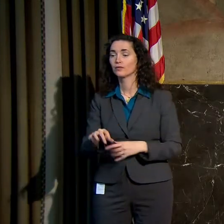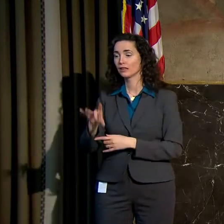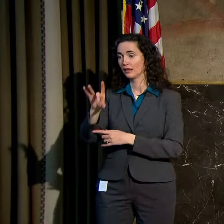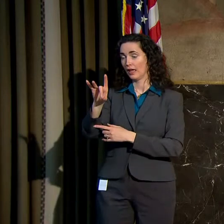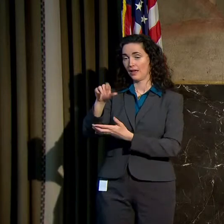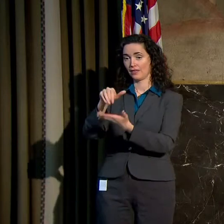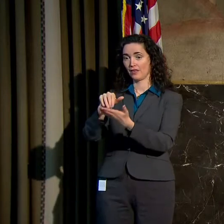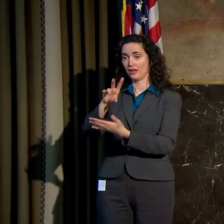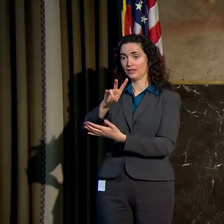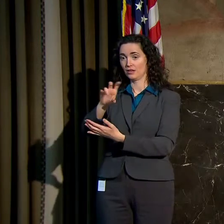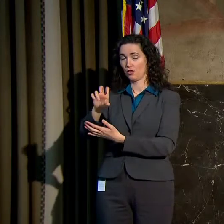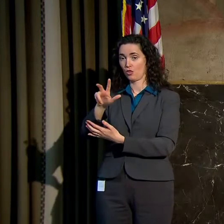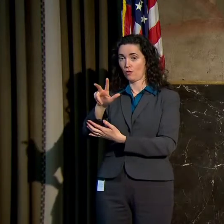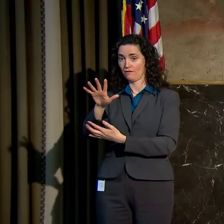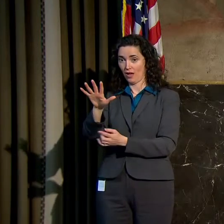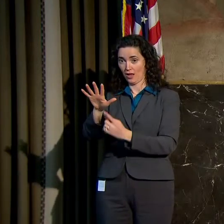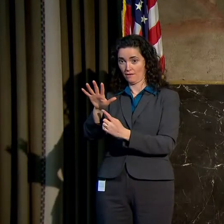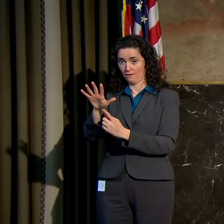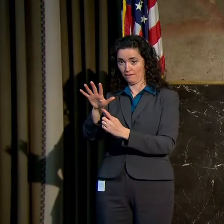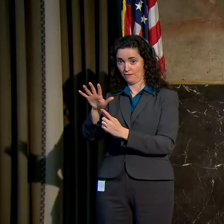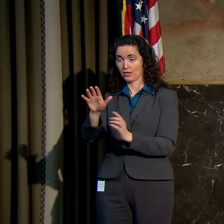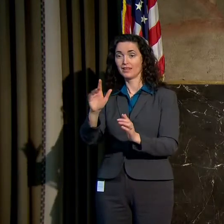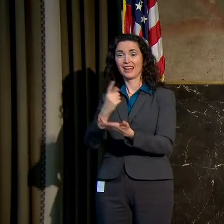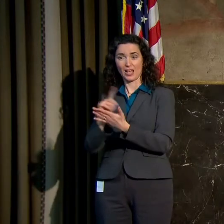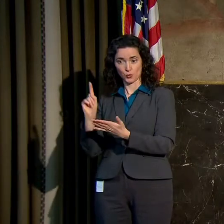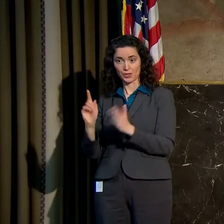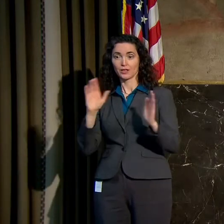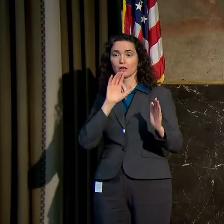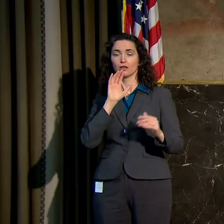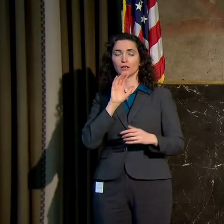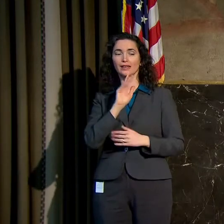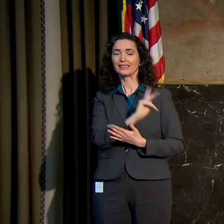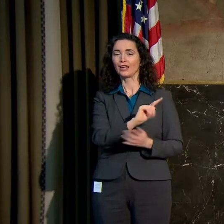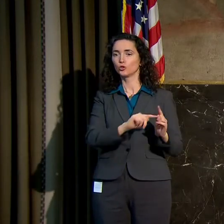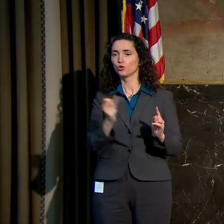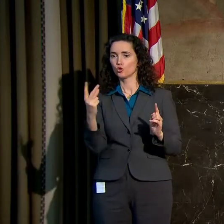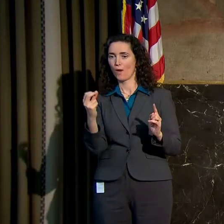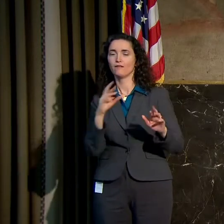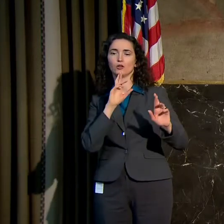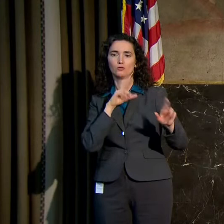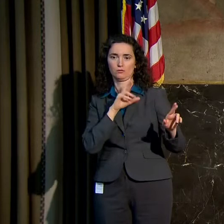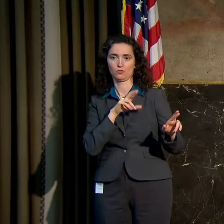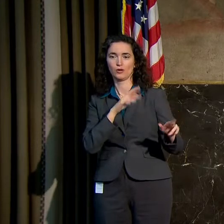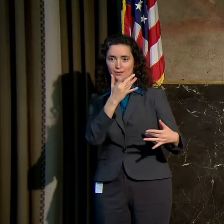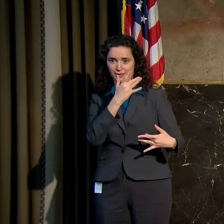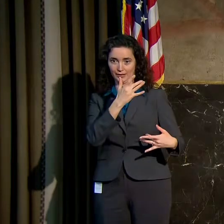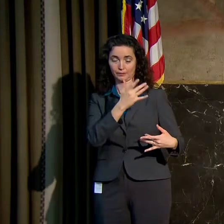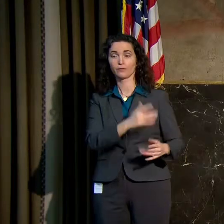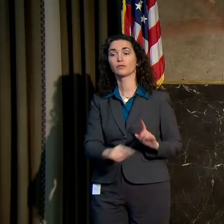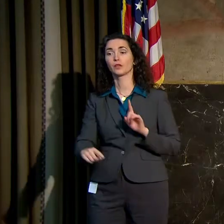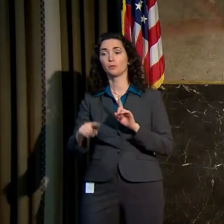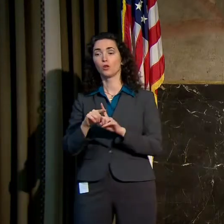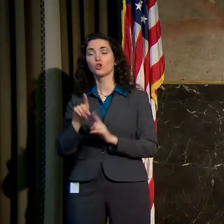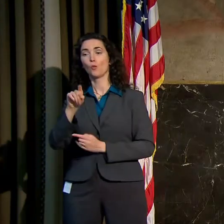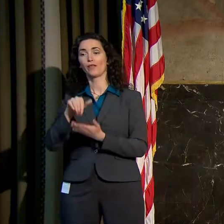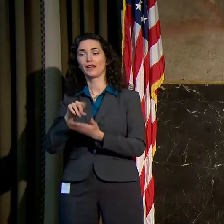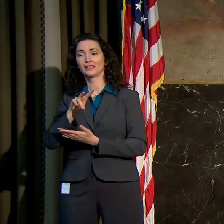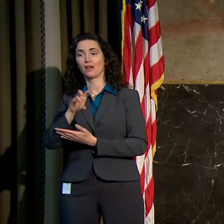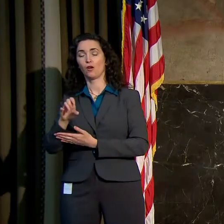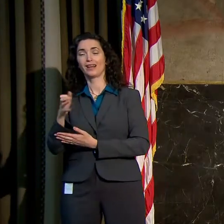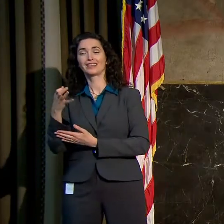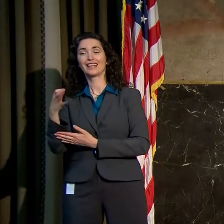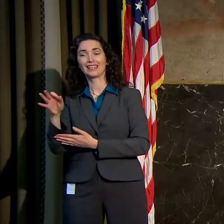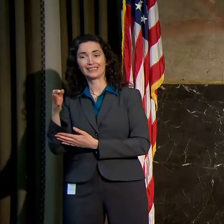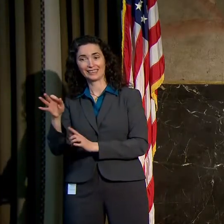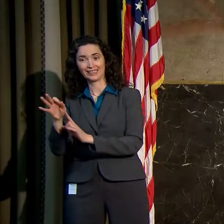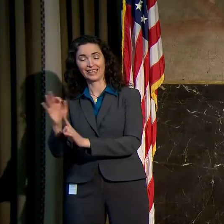8,735 cases were reported among K through 12 students last week. An additional 1,719 cases were reported among K through